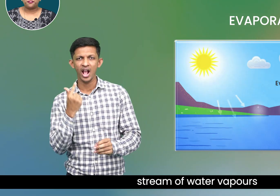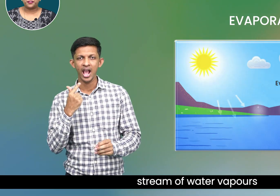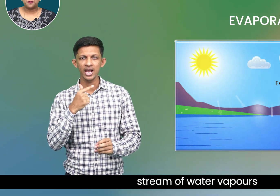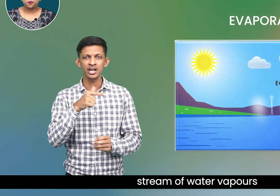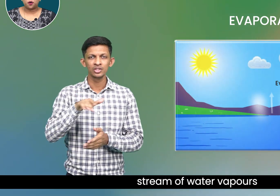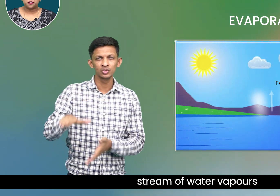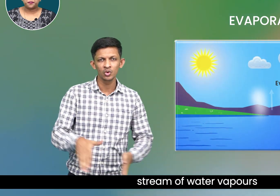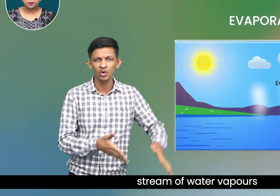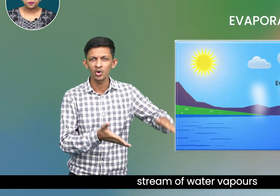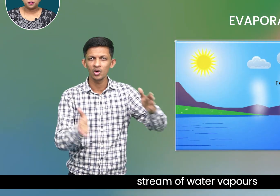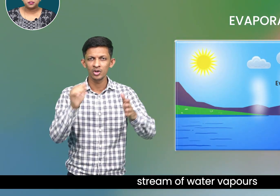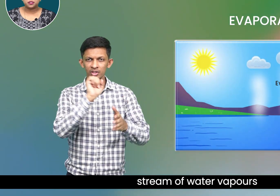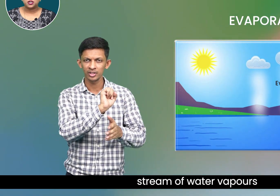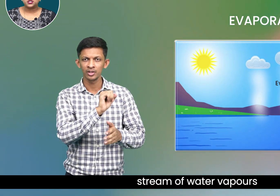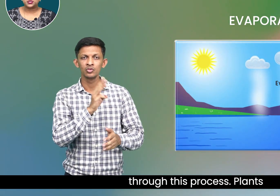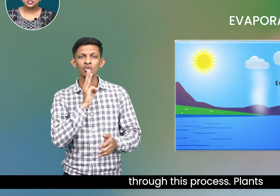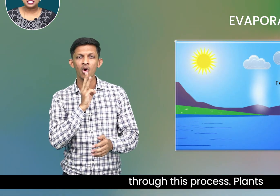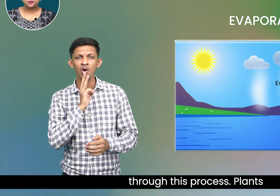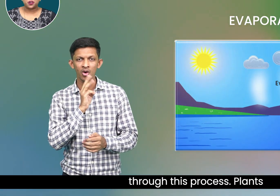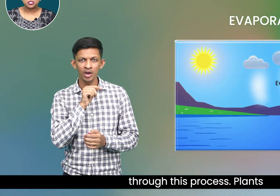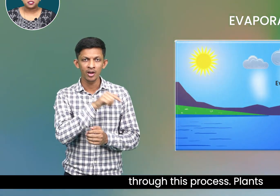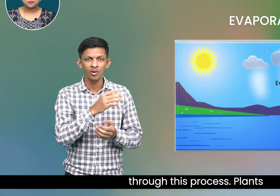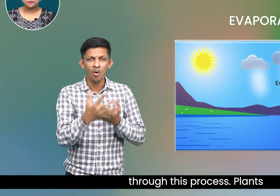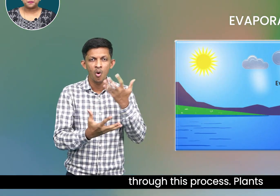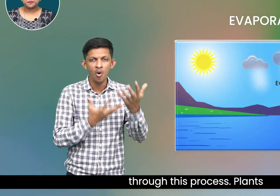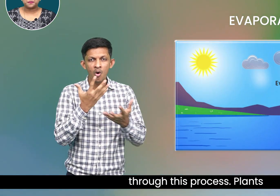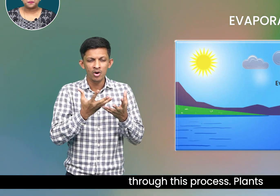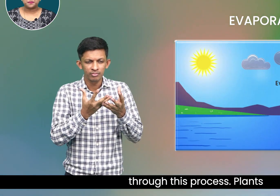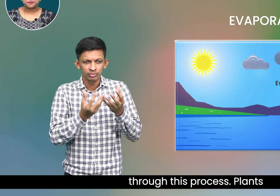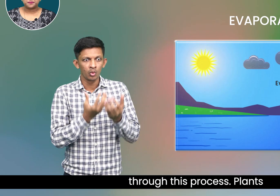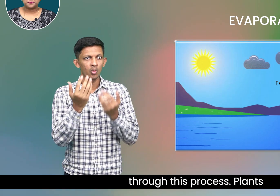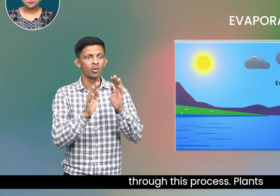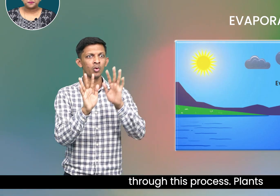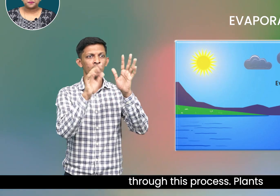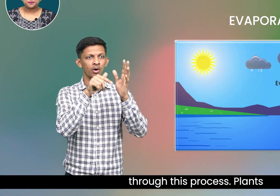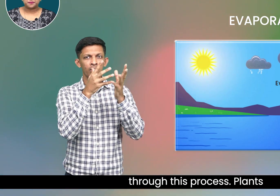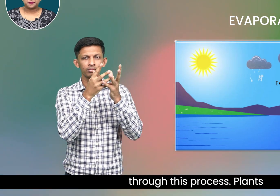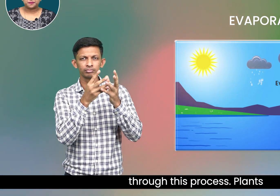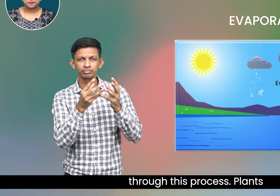stream of river water vapors through this process.